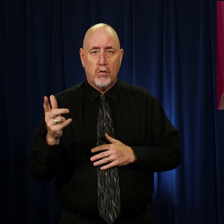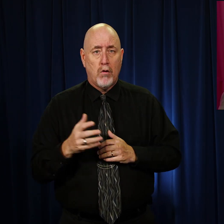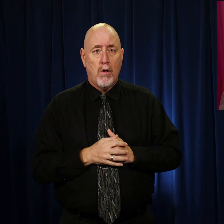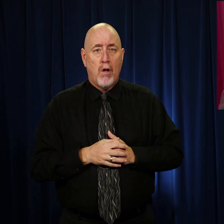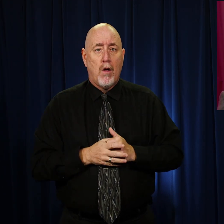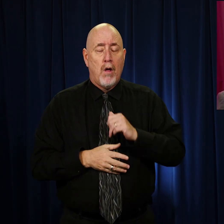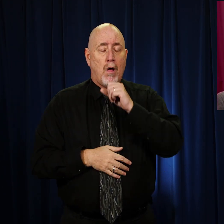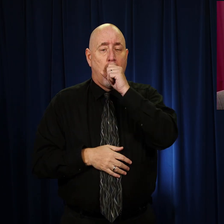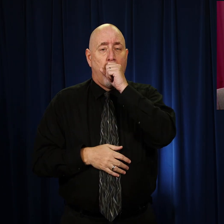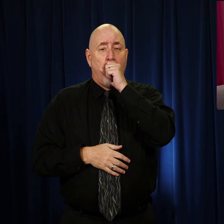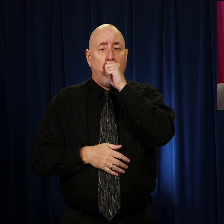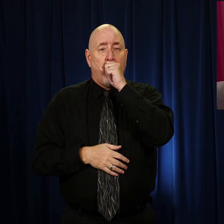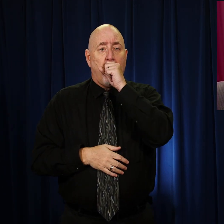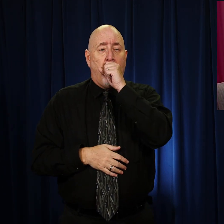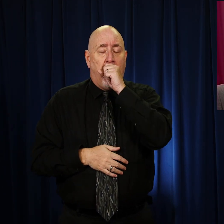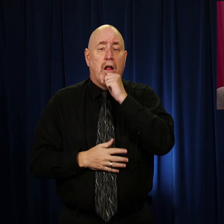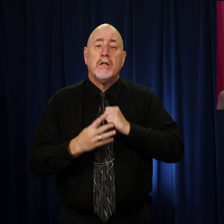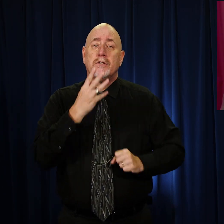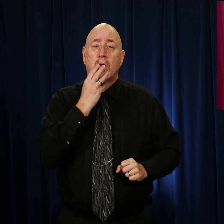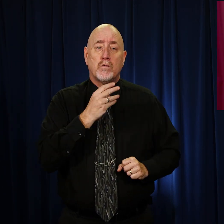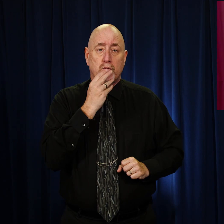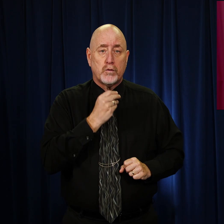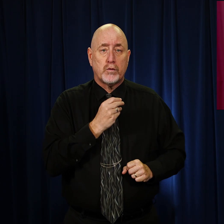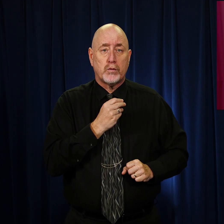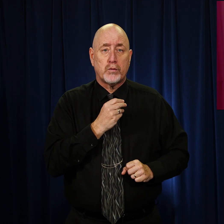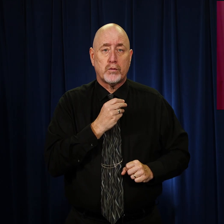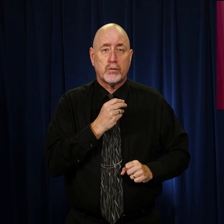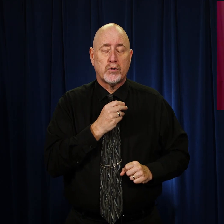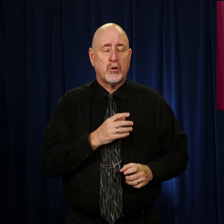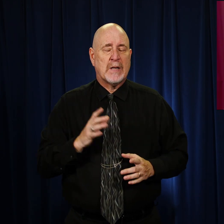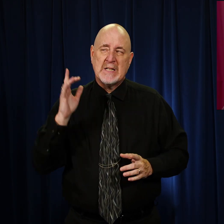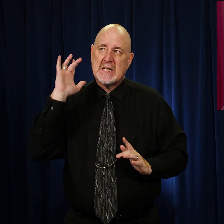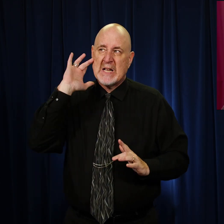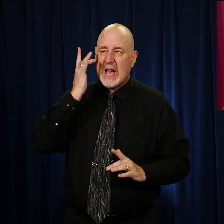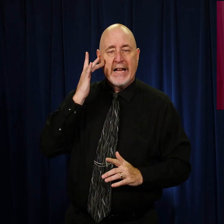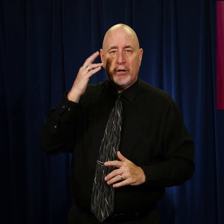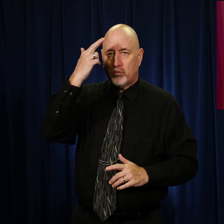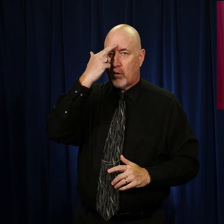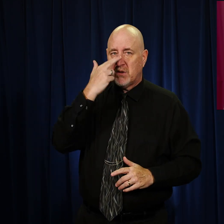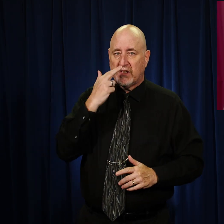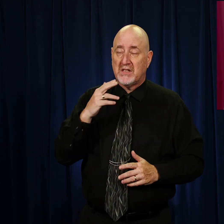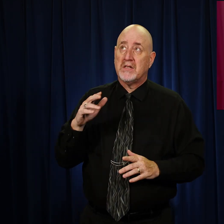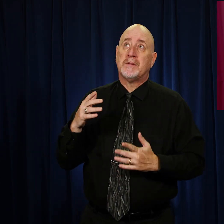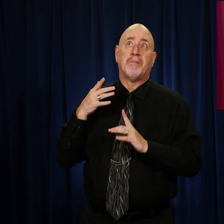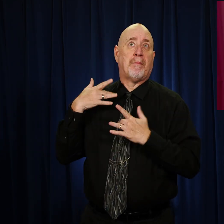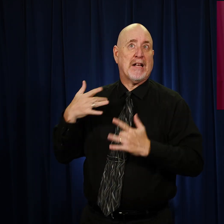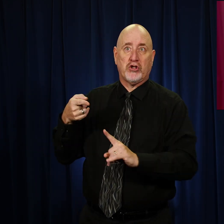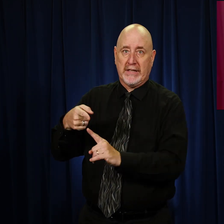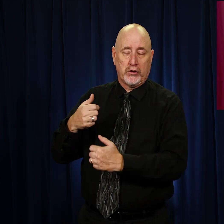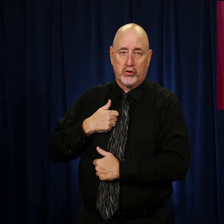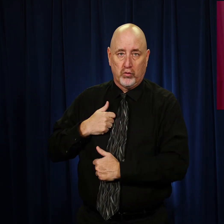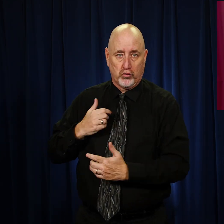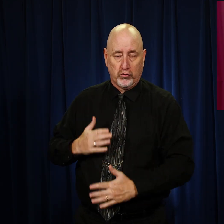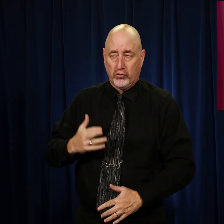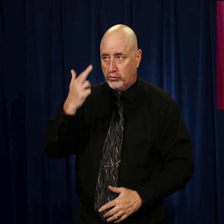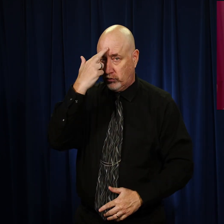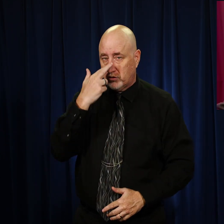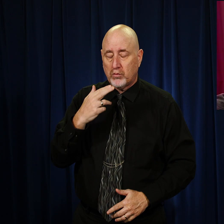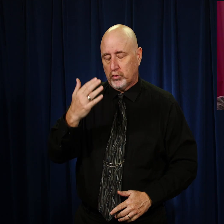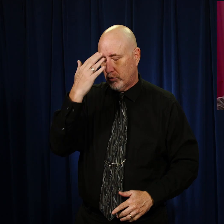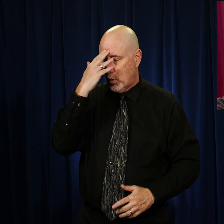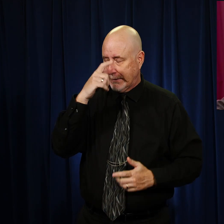mile. And so the Jew who hated the Romans, especially the soldiers in the first place, would